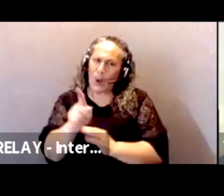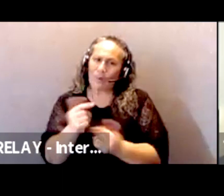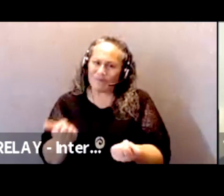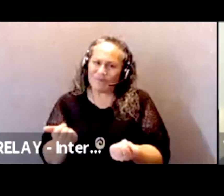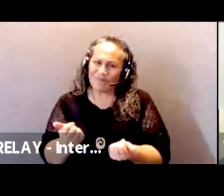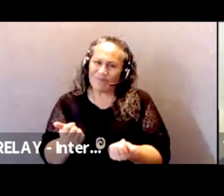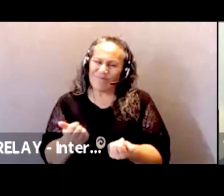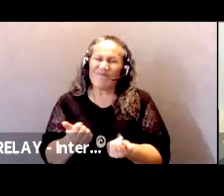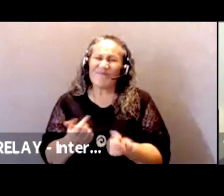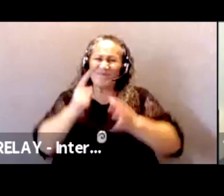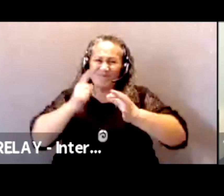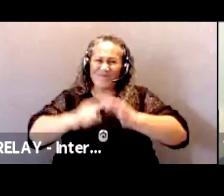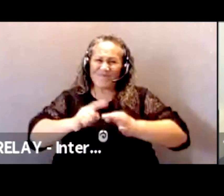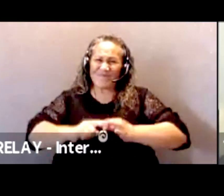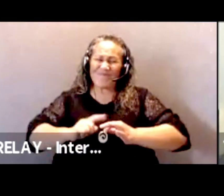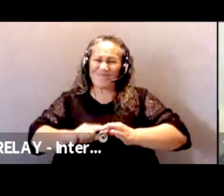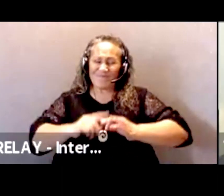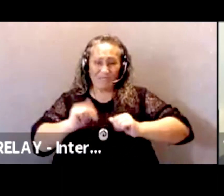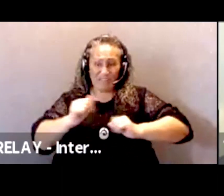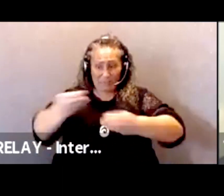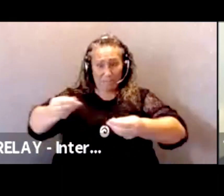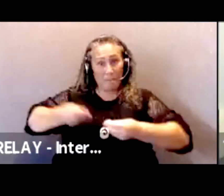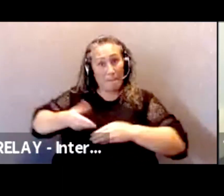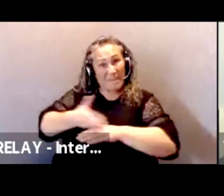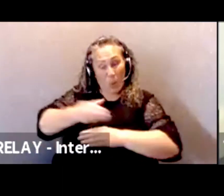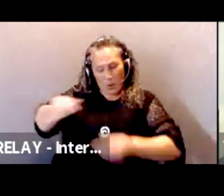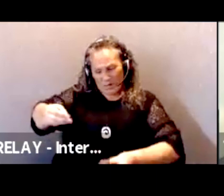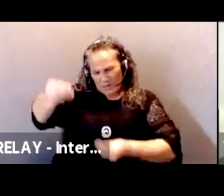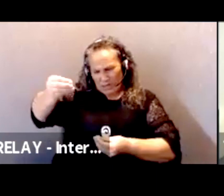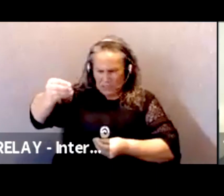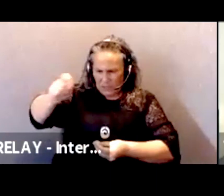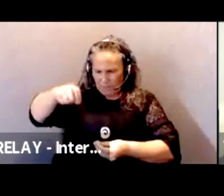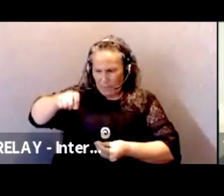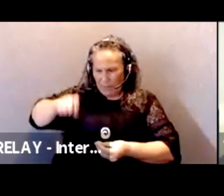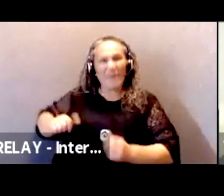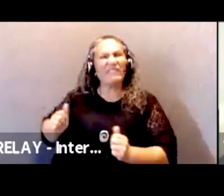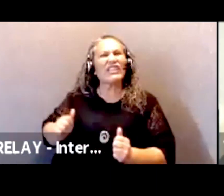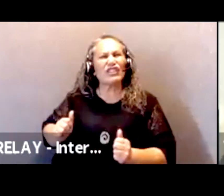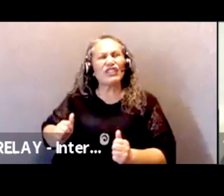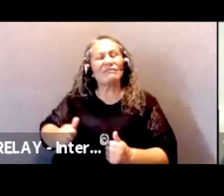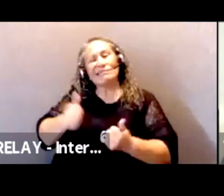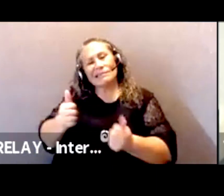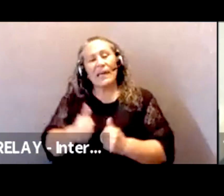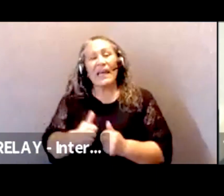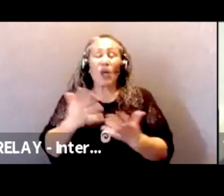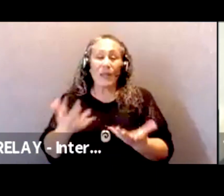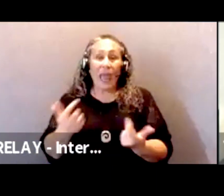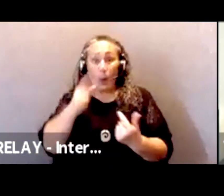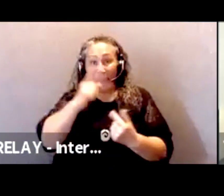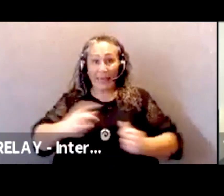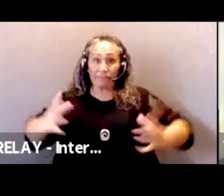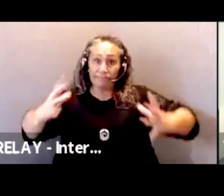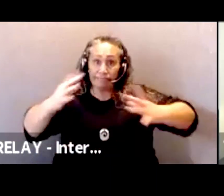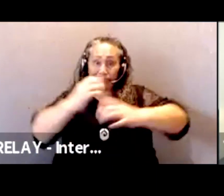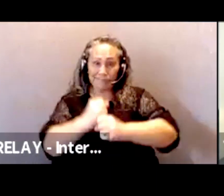all the questions that were given to me. I think we can wind up now, but just the